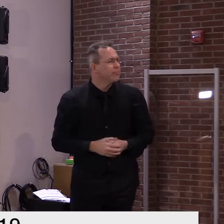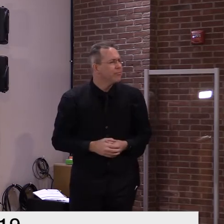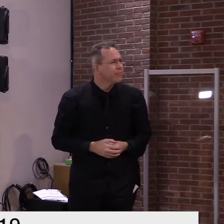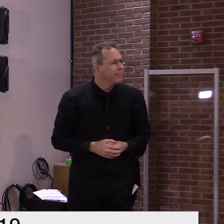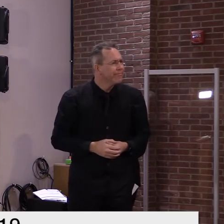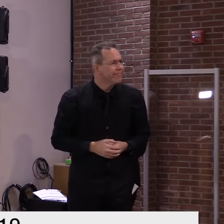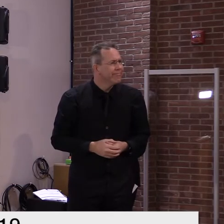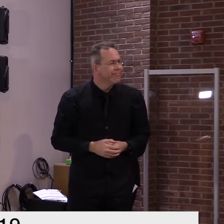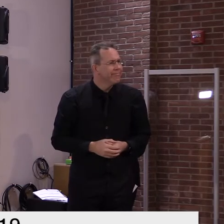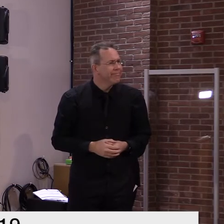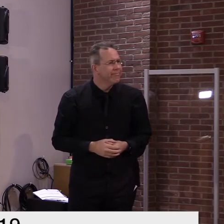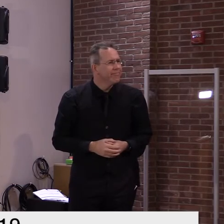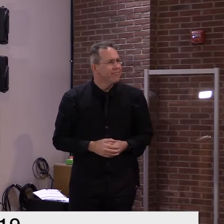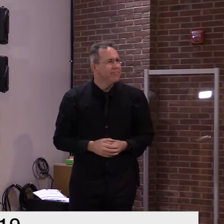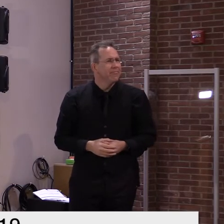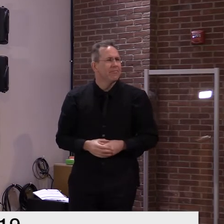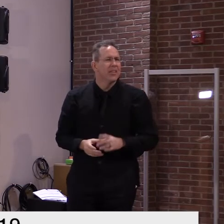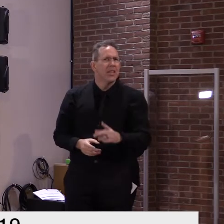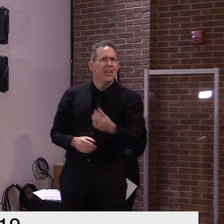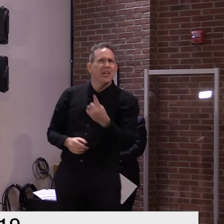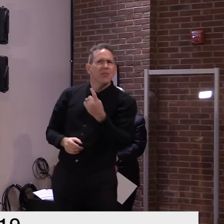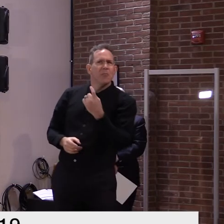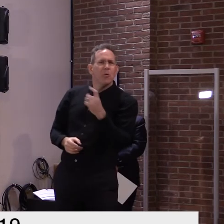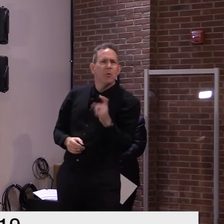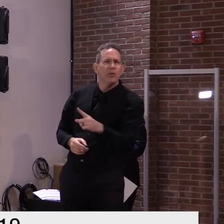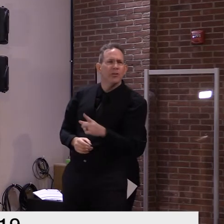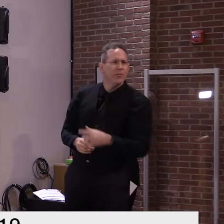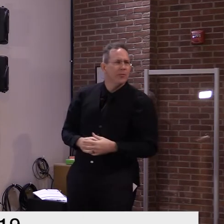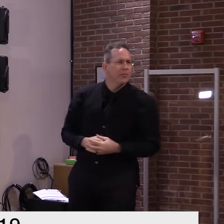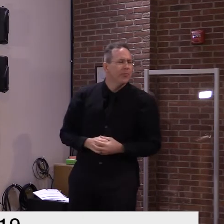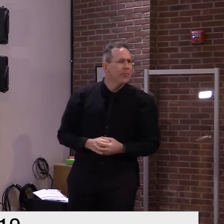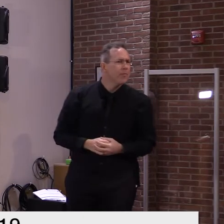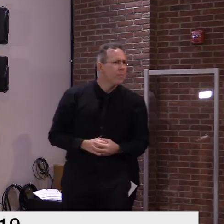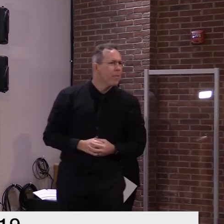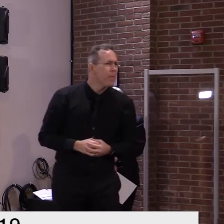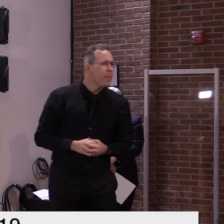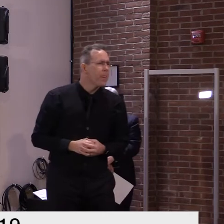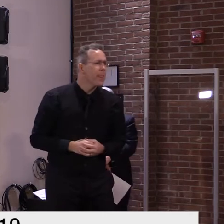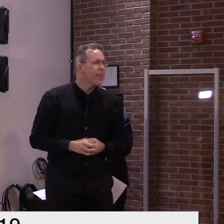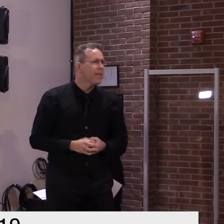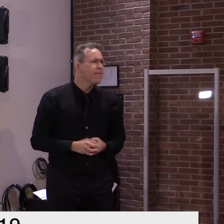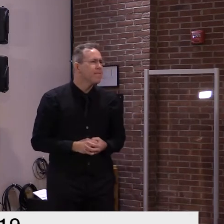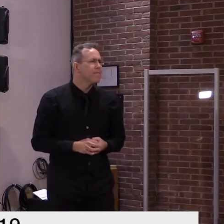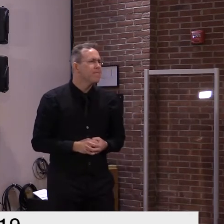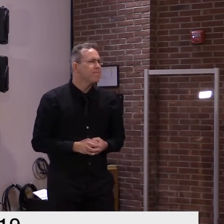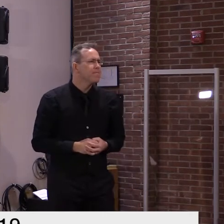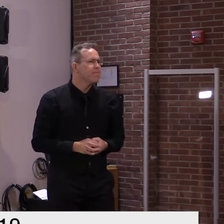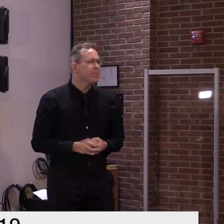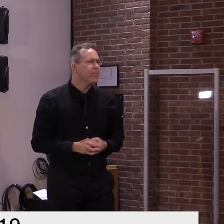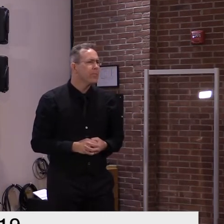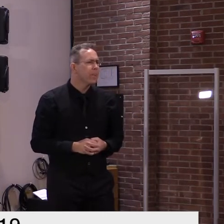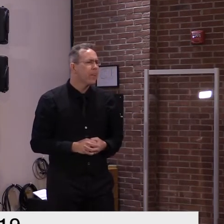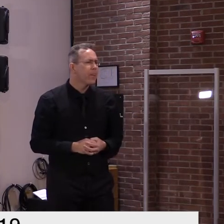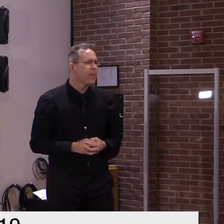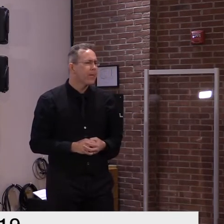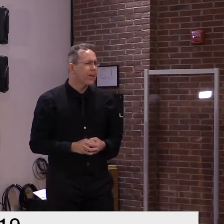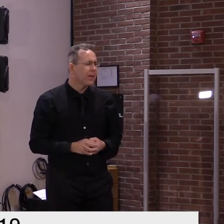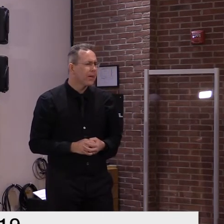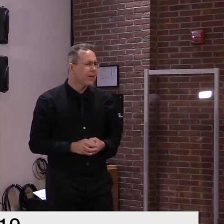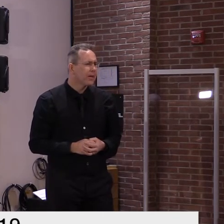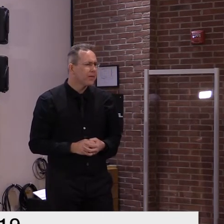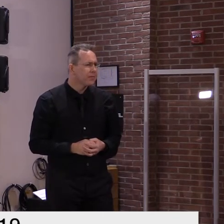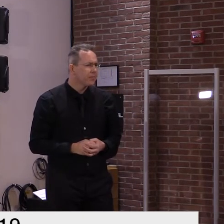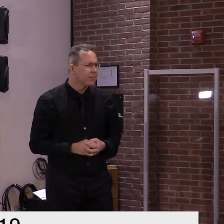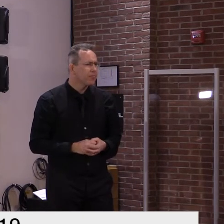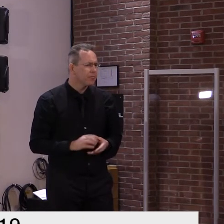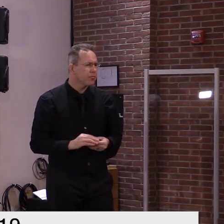Okay. One more Southern Vermont question, perhaps for Secretary Smith. You talked about being able to get some vaccination of some